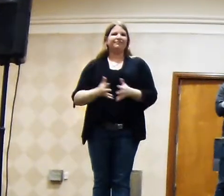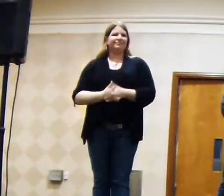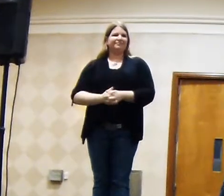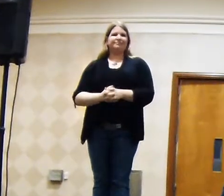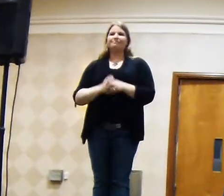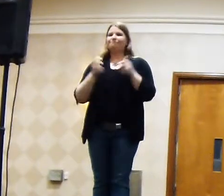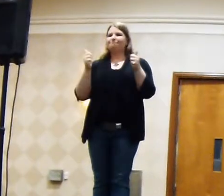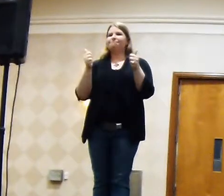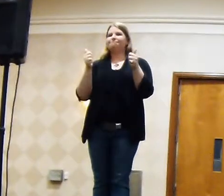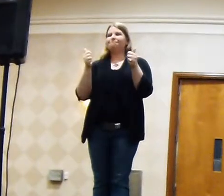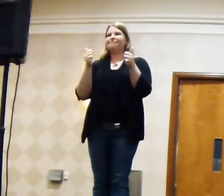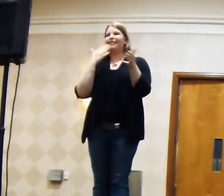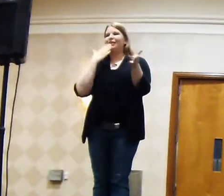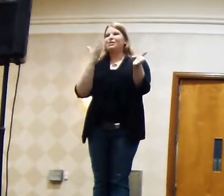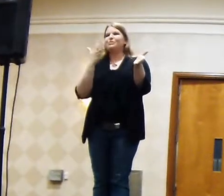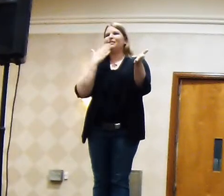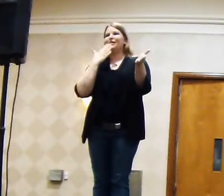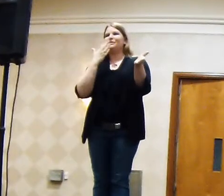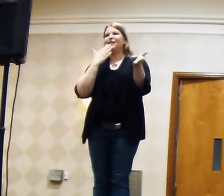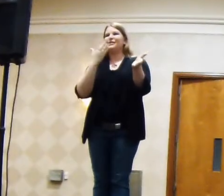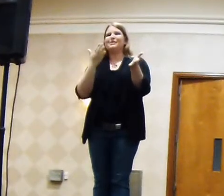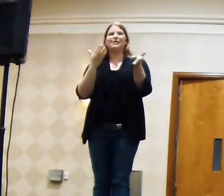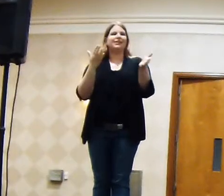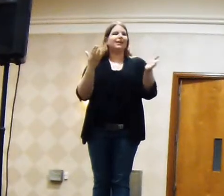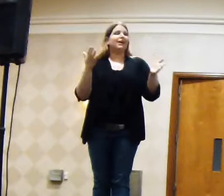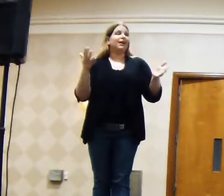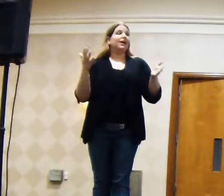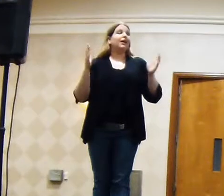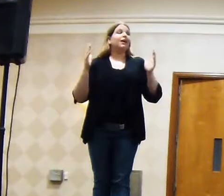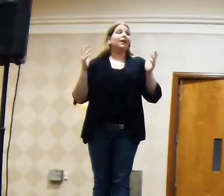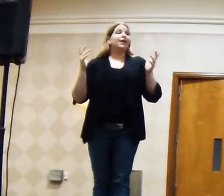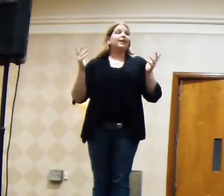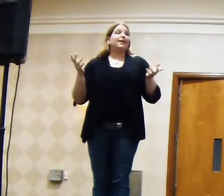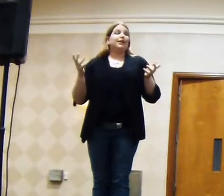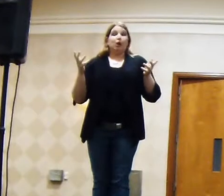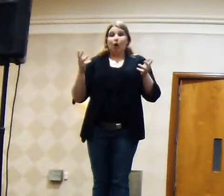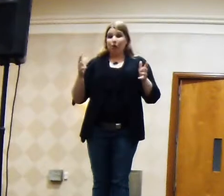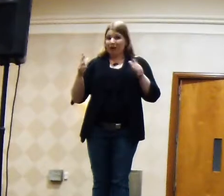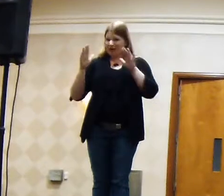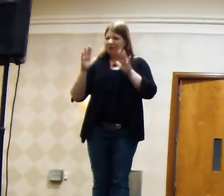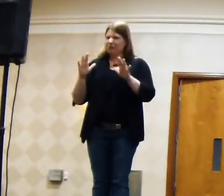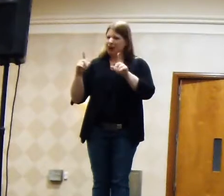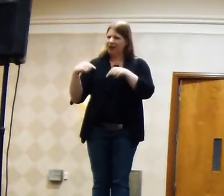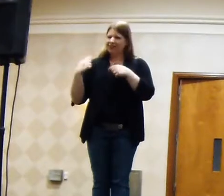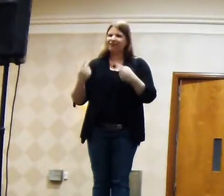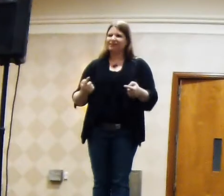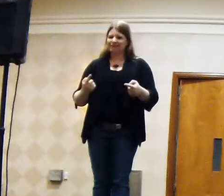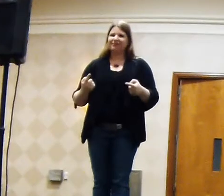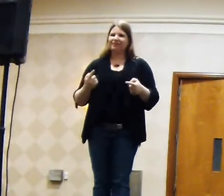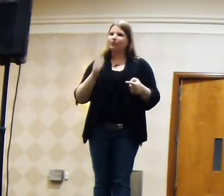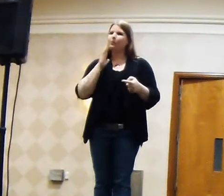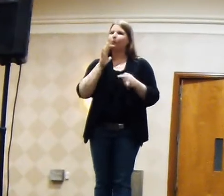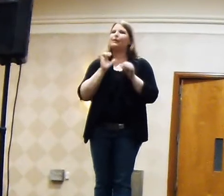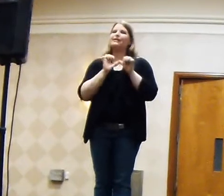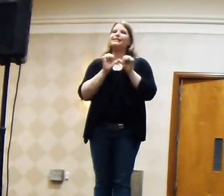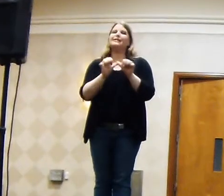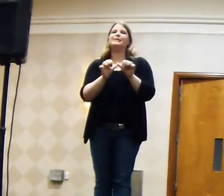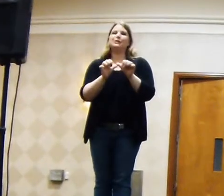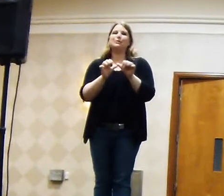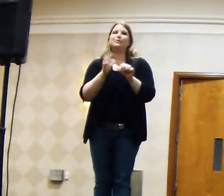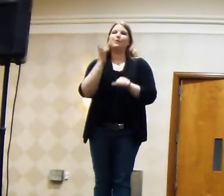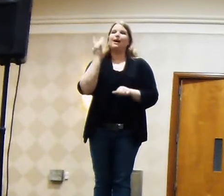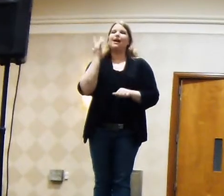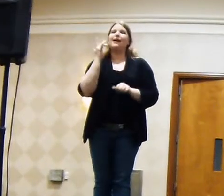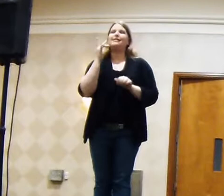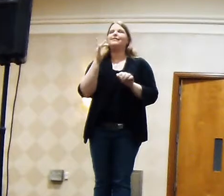doing? Well done. Thank you. Thank you. Well, you guys, it's already been a great con, and it's going to continue because